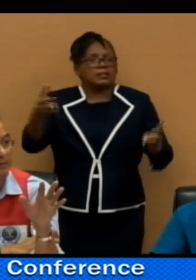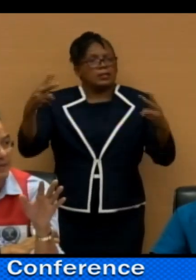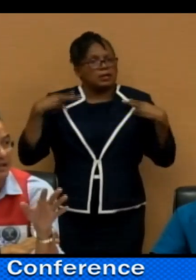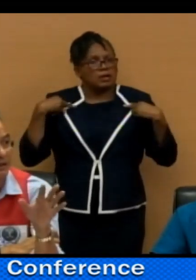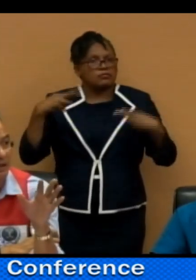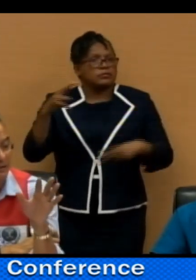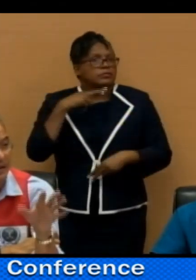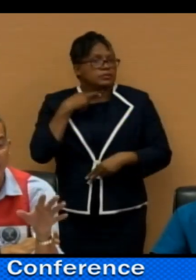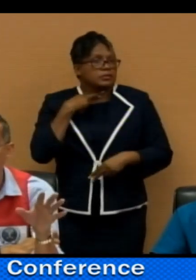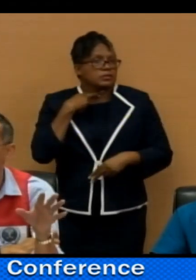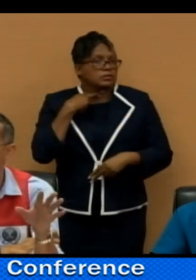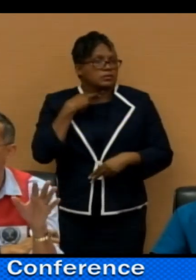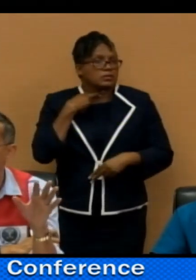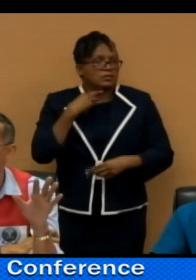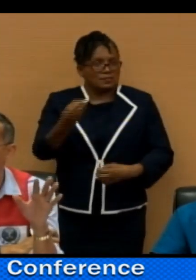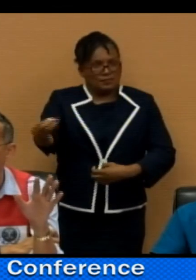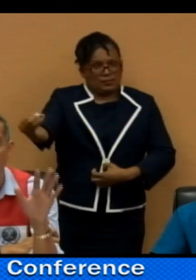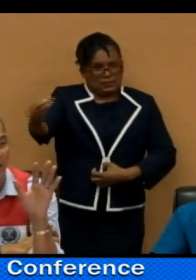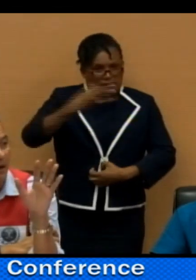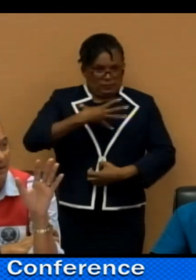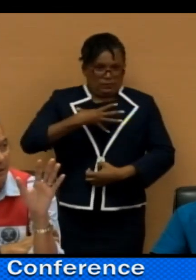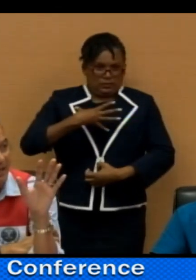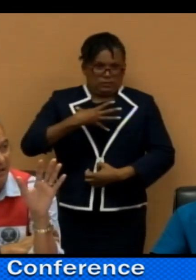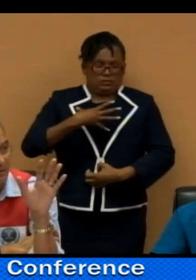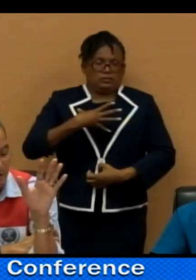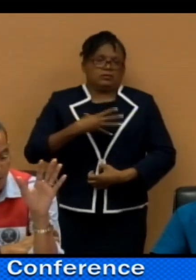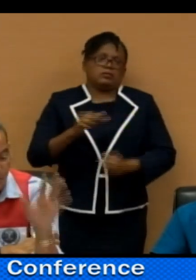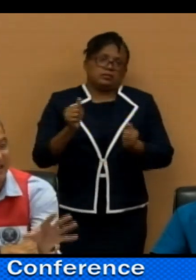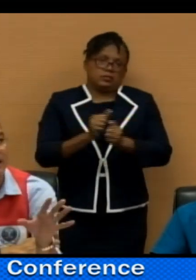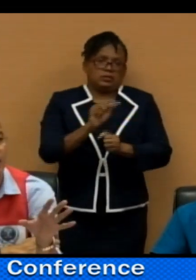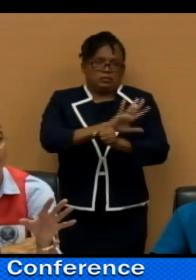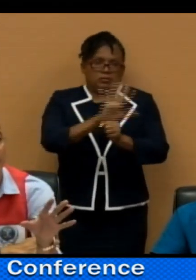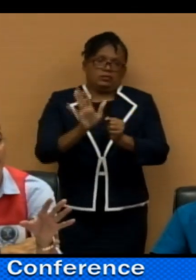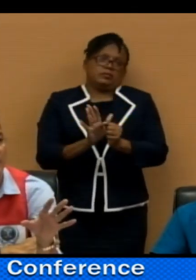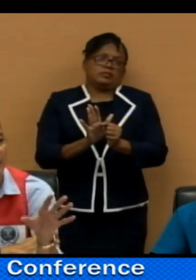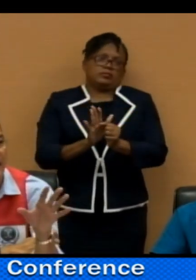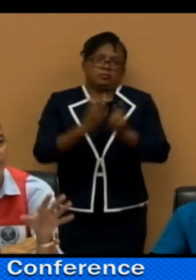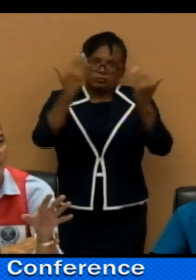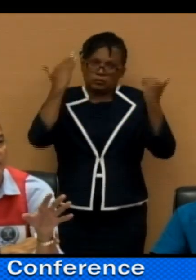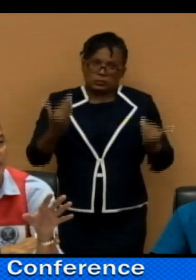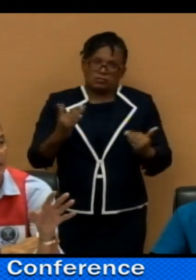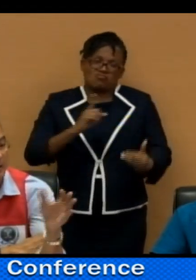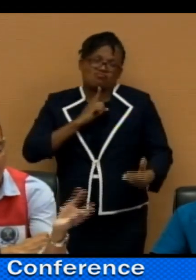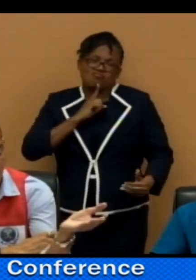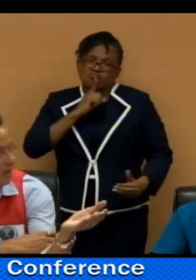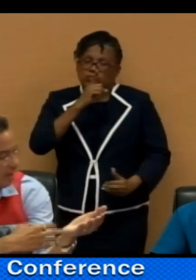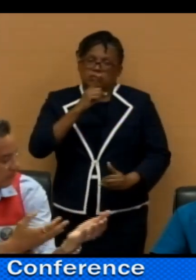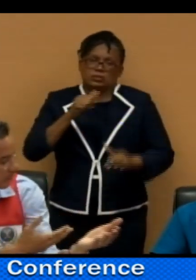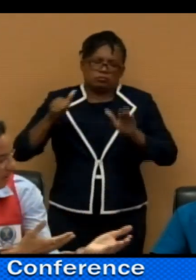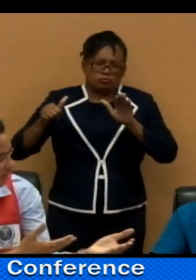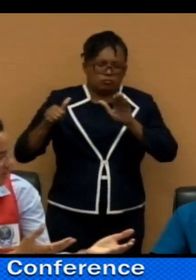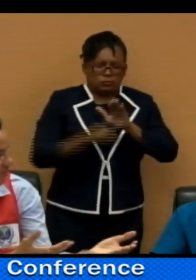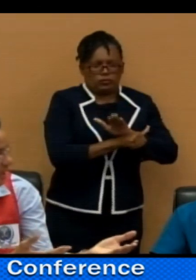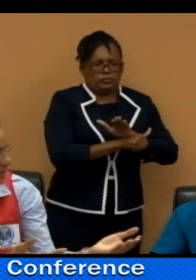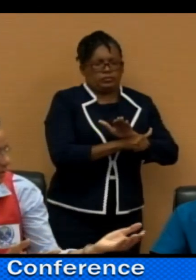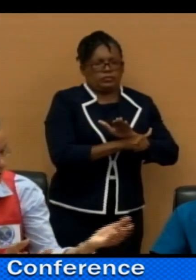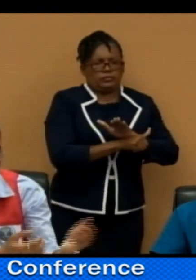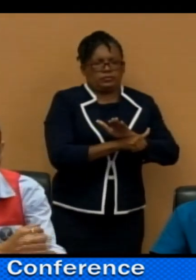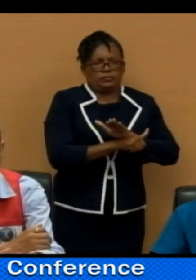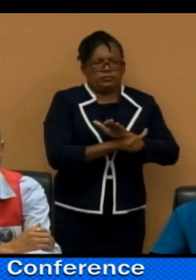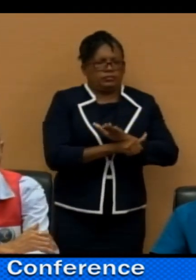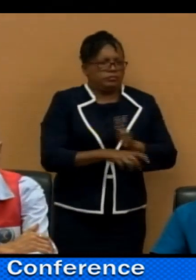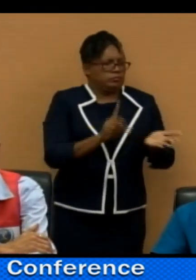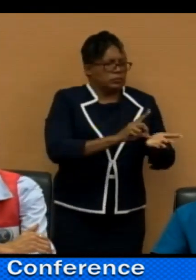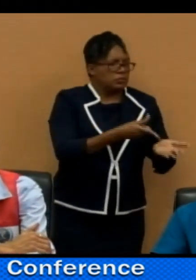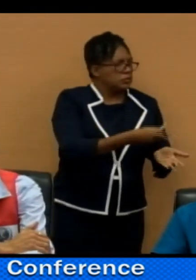of being infected, and therefore they're being strictly quarantined and observed. Doctors Martin